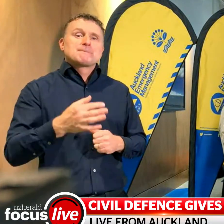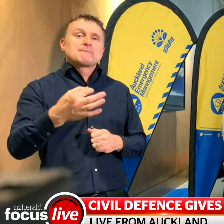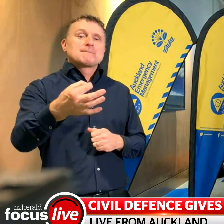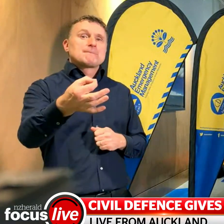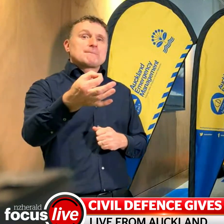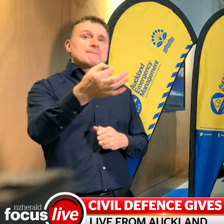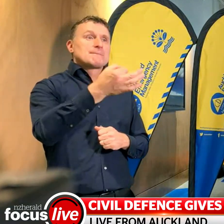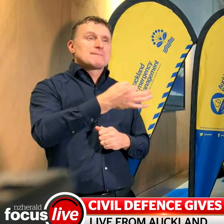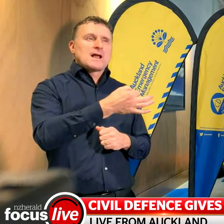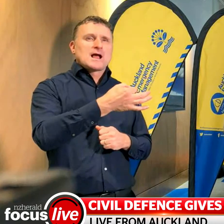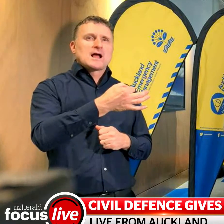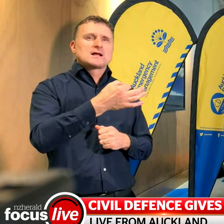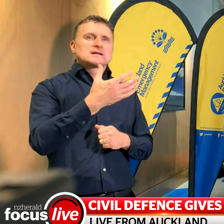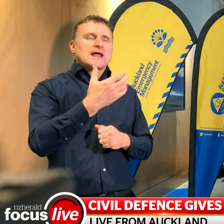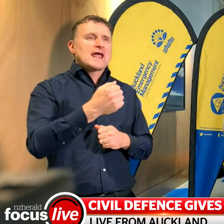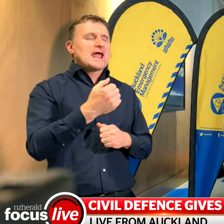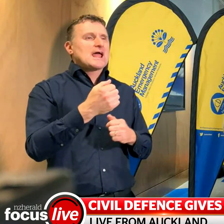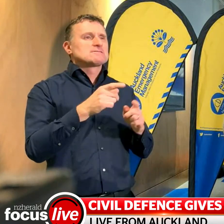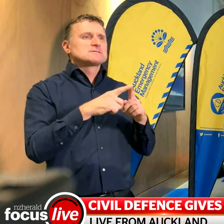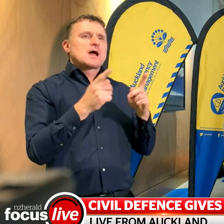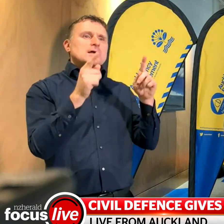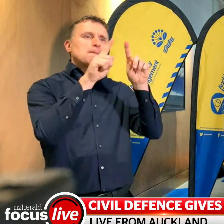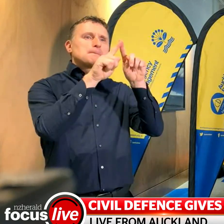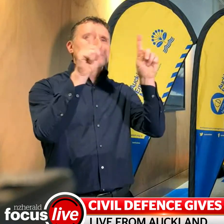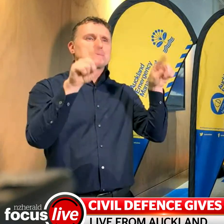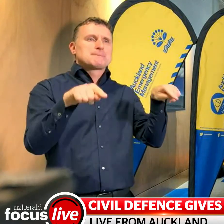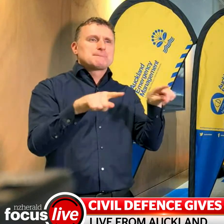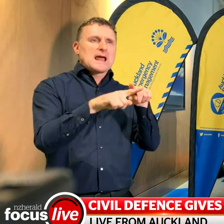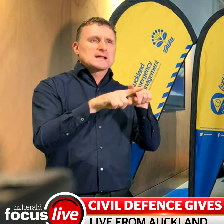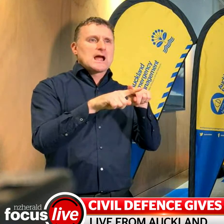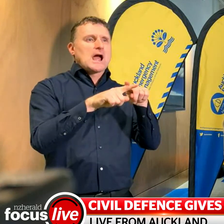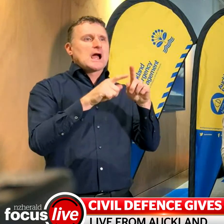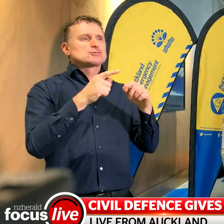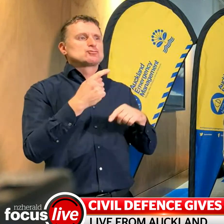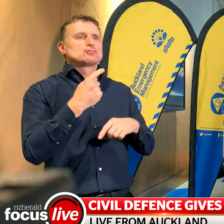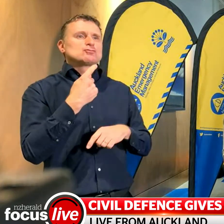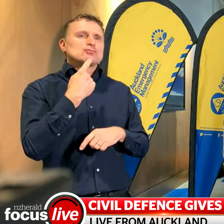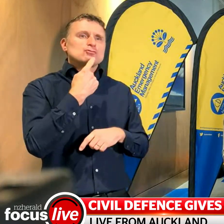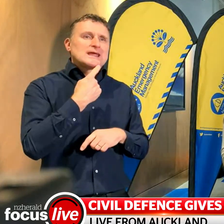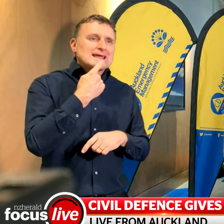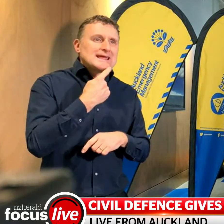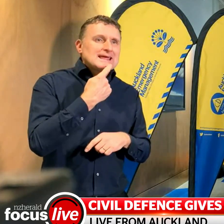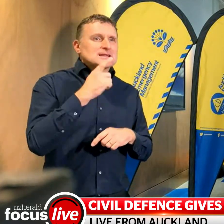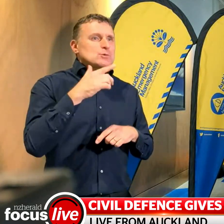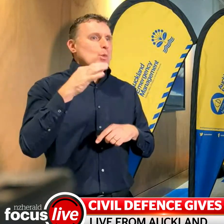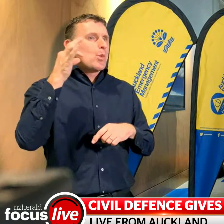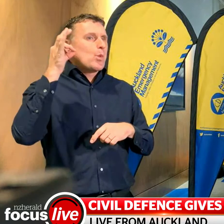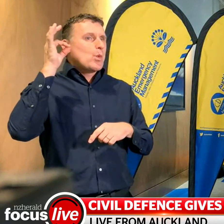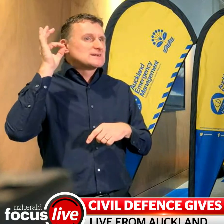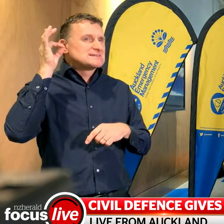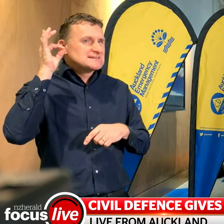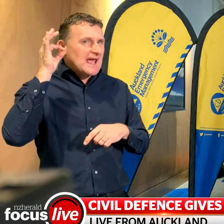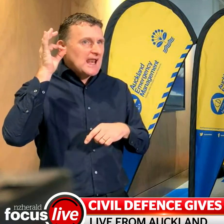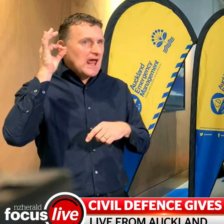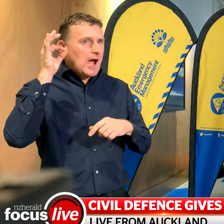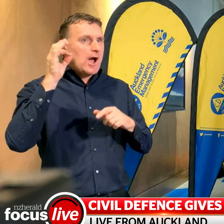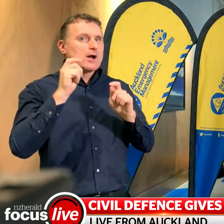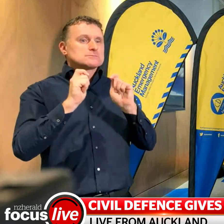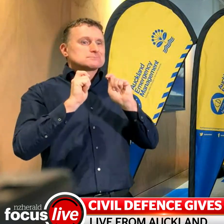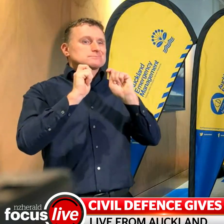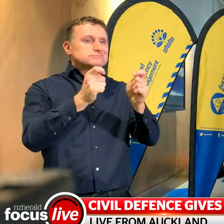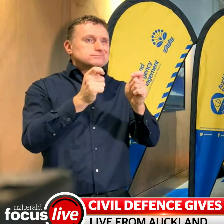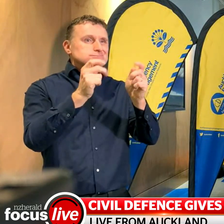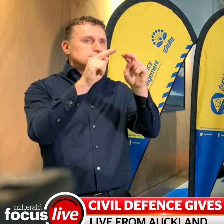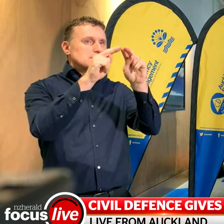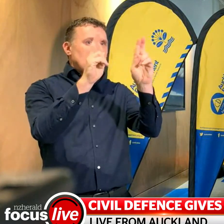Rachel, do you have an update on the number of red or yellow placard properties? Now, I'm going to give you a number that's going to be out